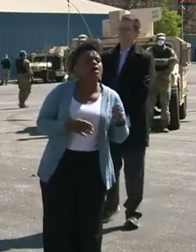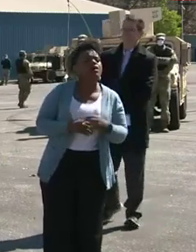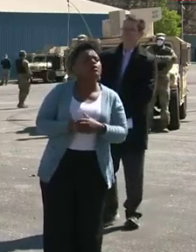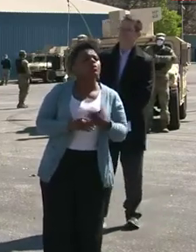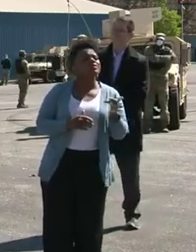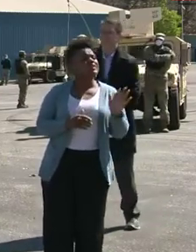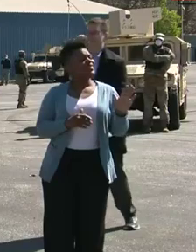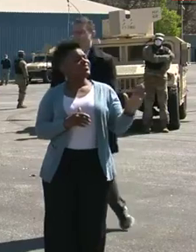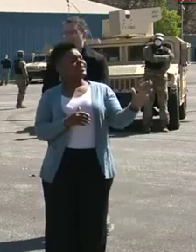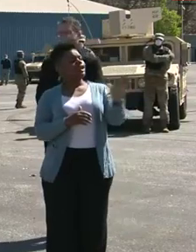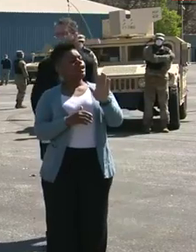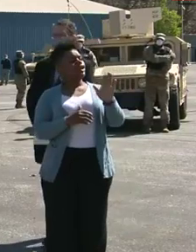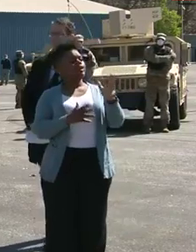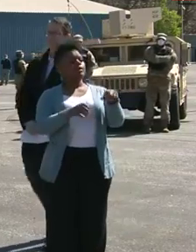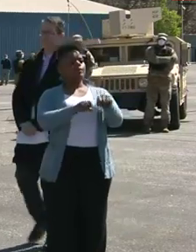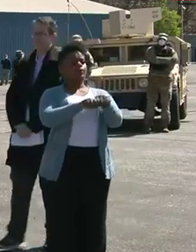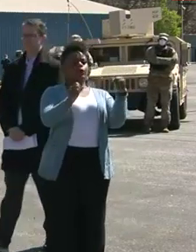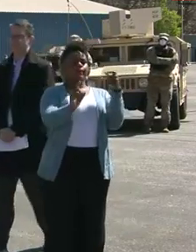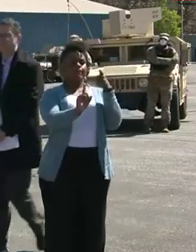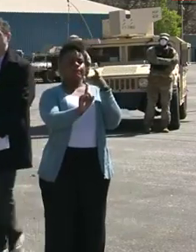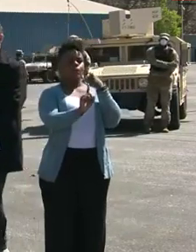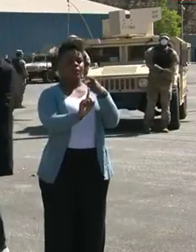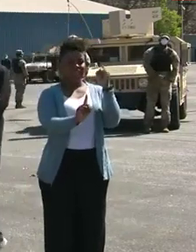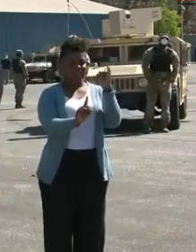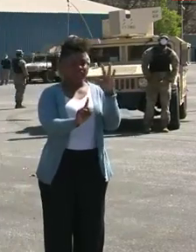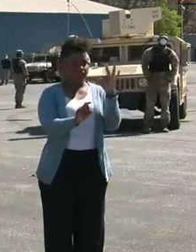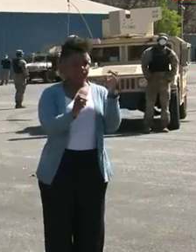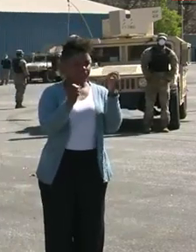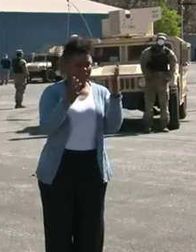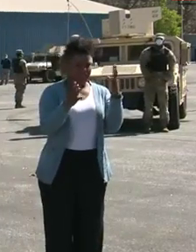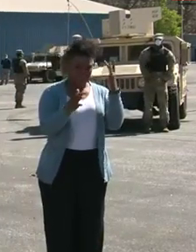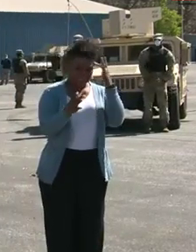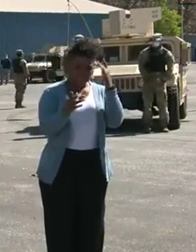agencies. Let me turn to Deputy Mayor Donahue.